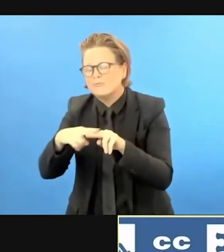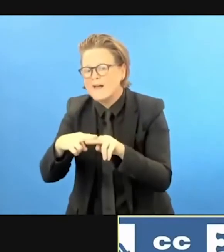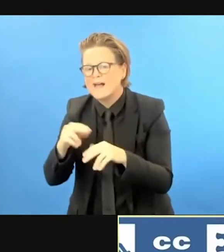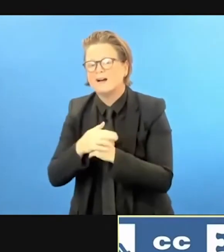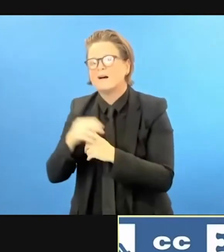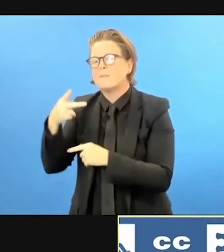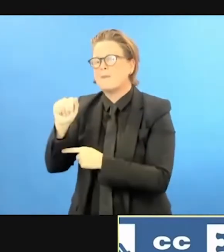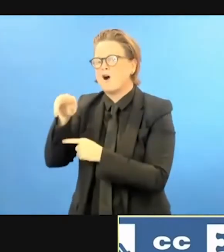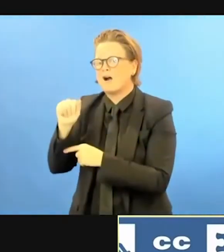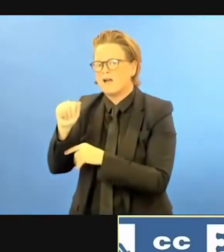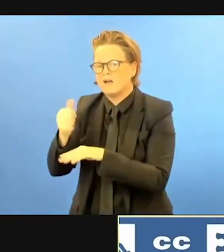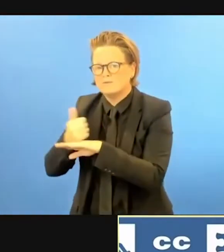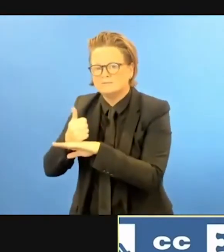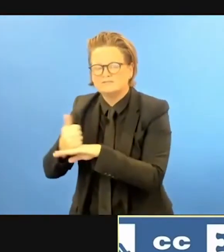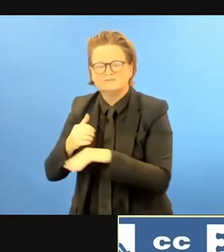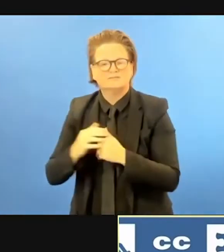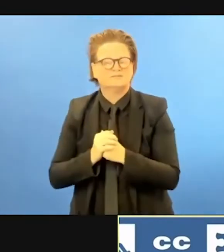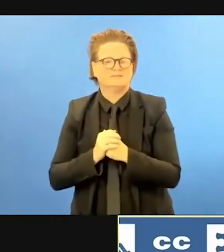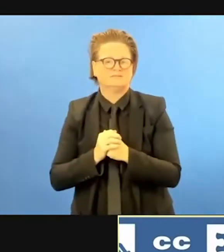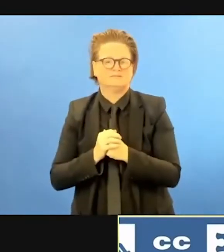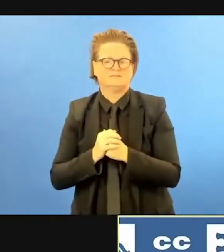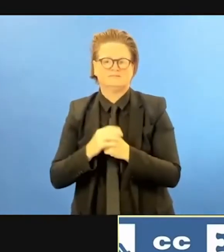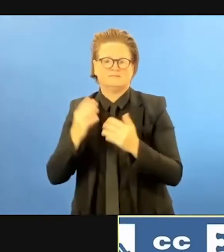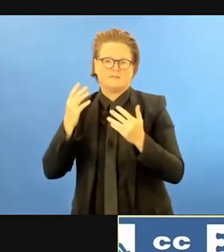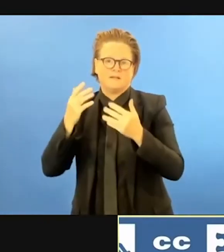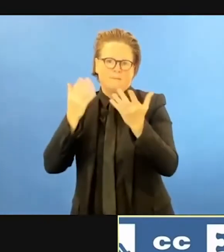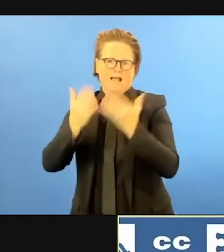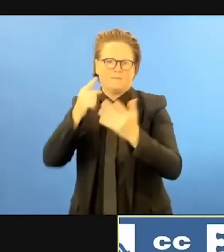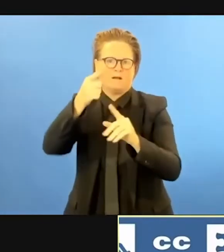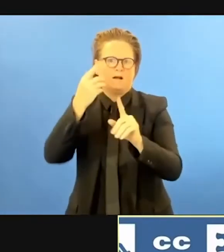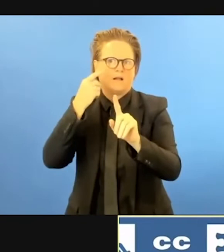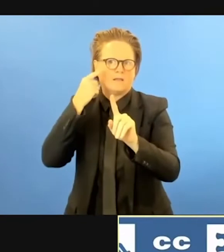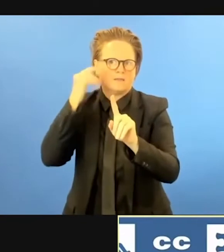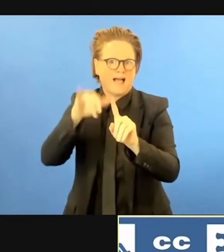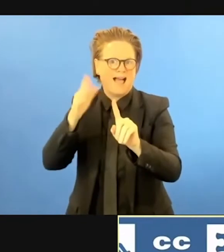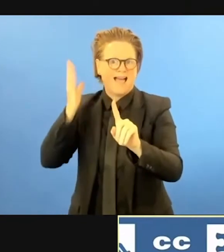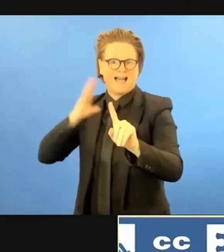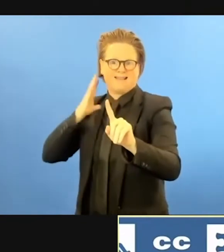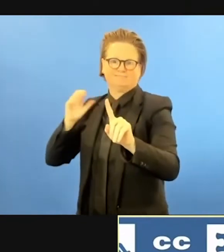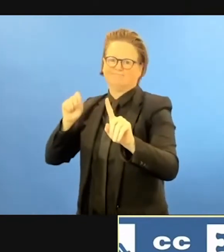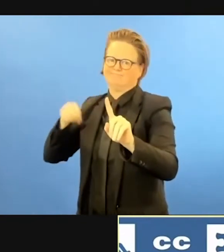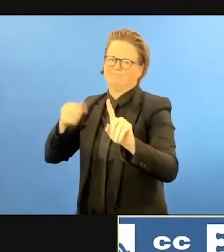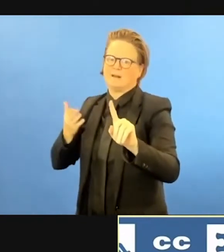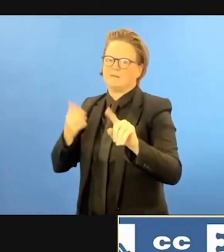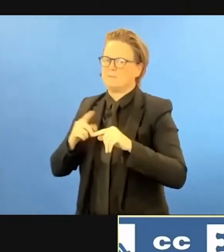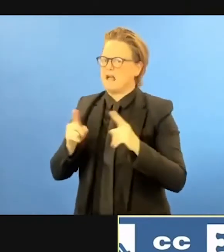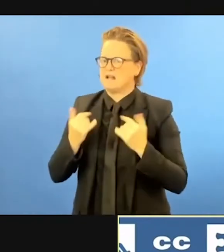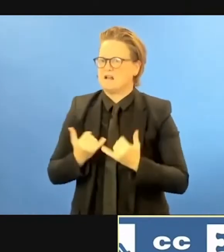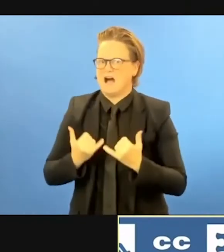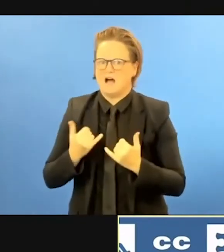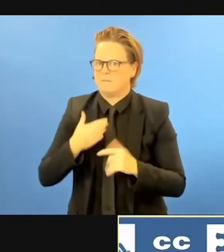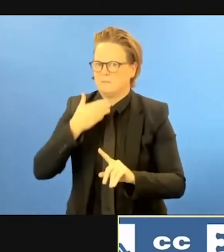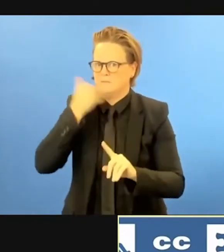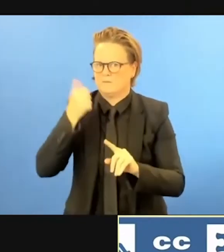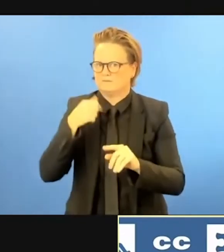because you may be now. We really want to help people mobilize in the easiest